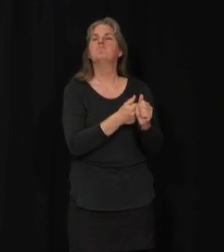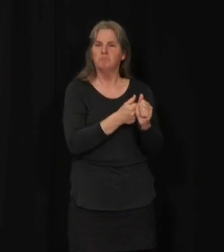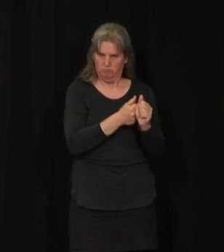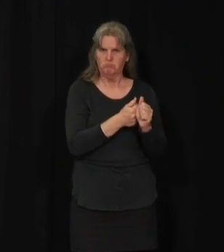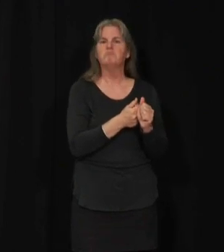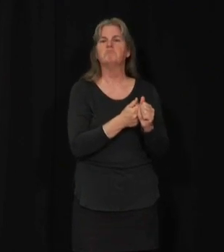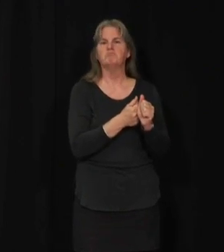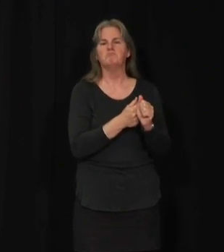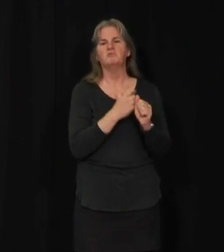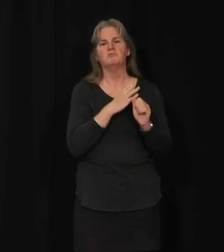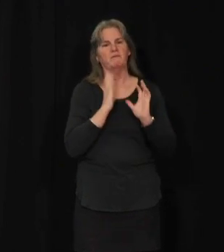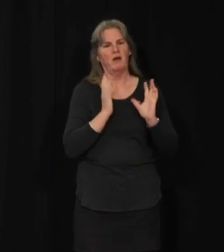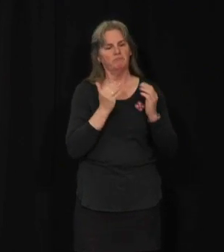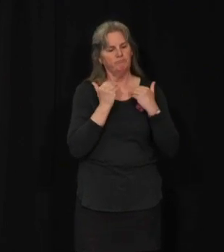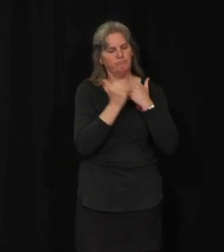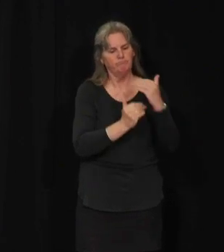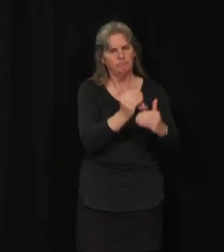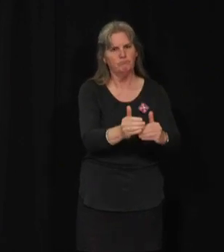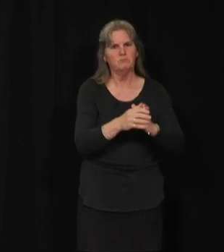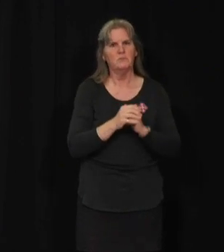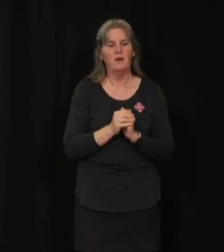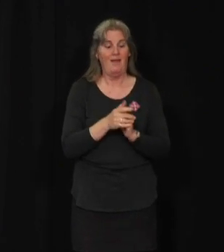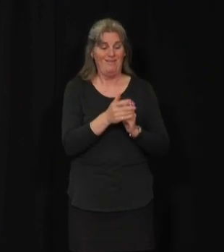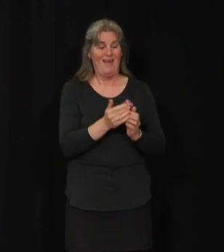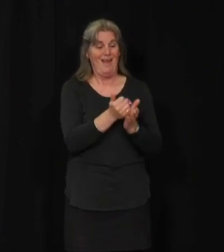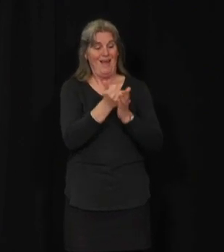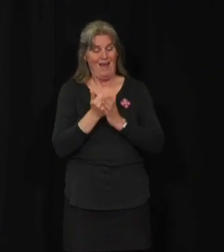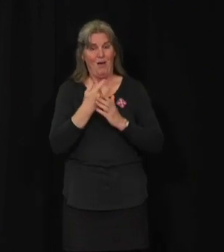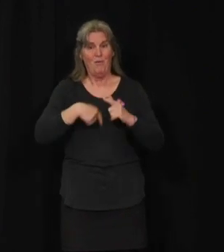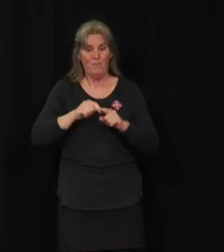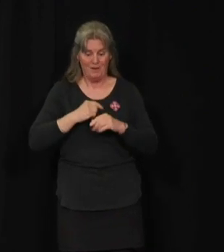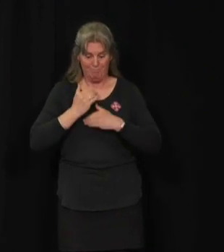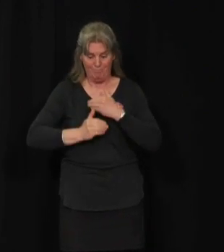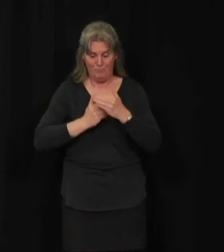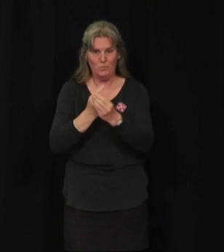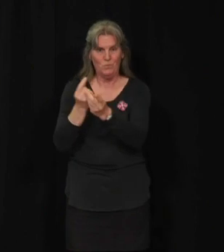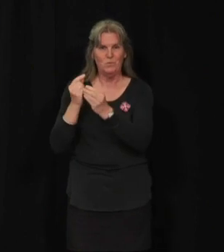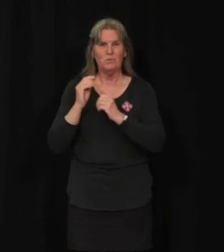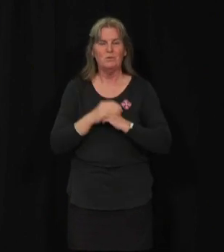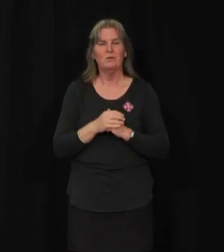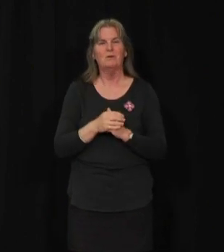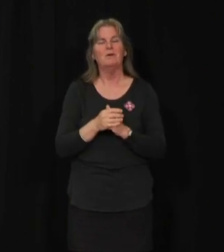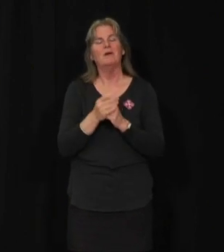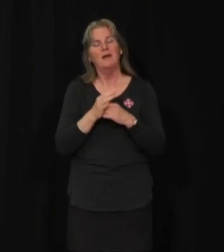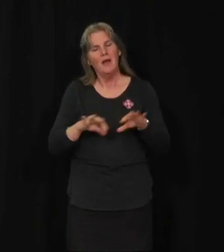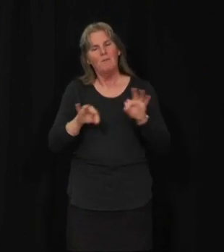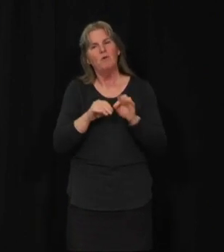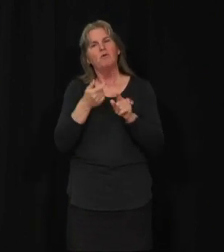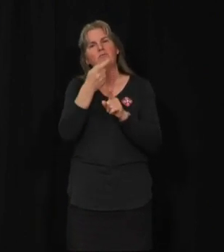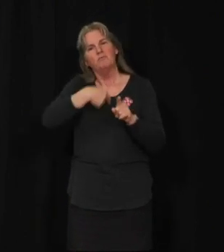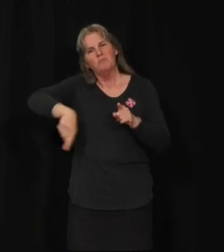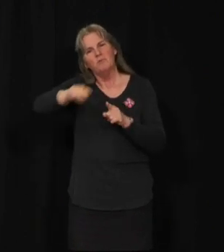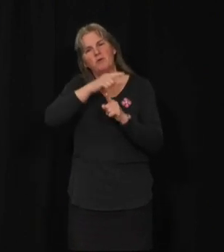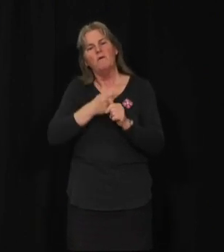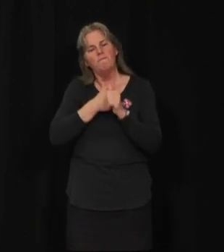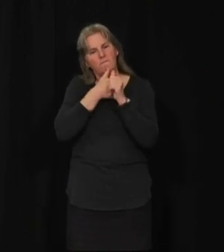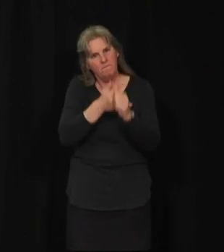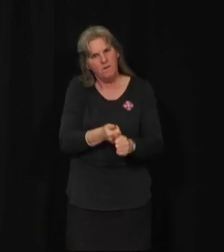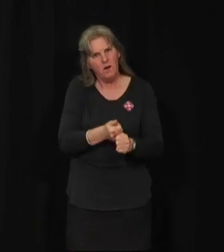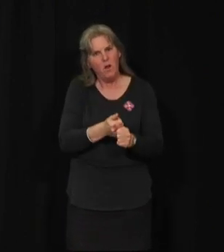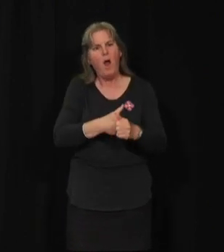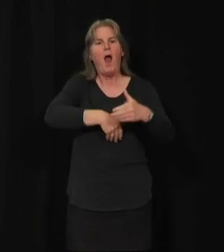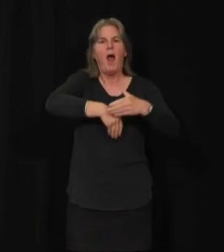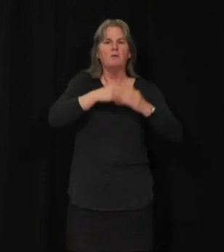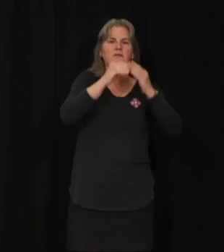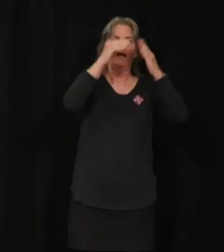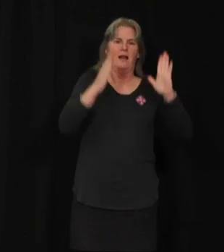tracking milestones to help guide our reopening plans, and one of these is that people are following precautionary measures when they are out of their